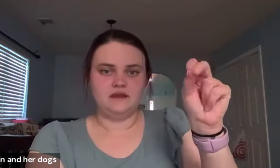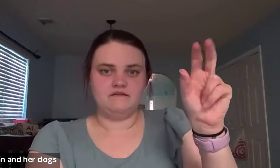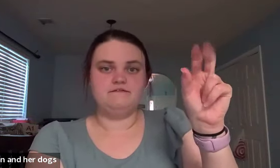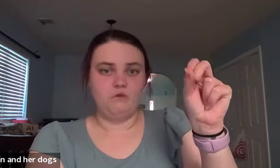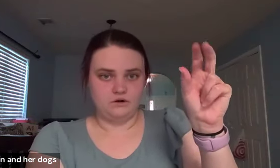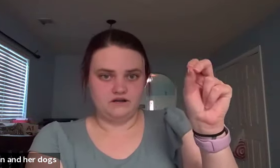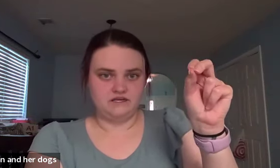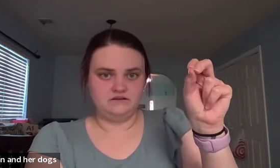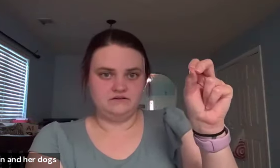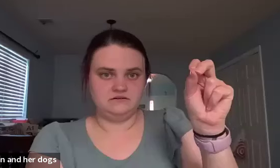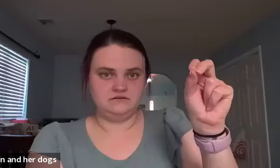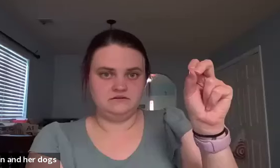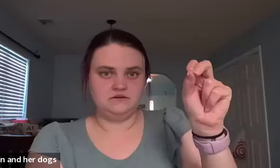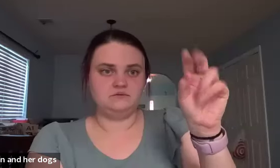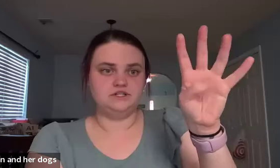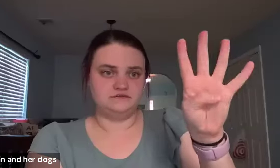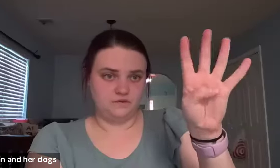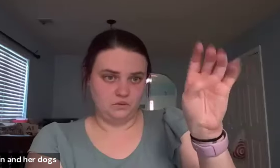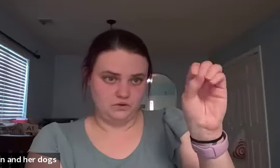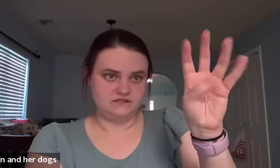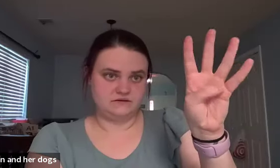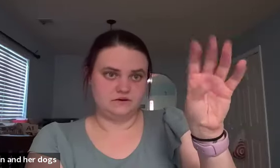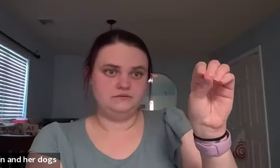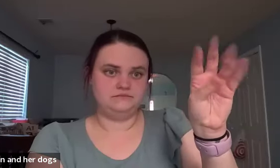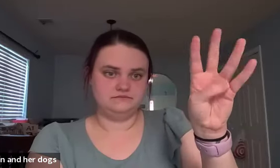we have 40, which is 4, 0.